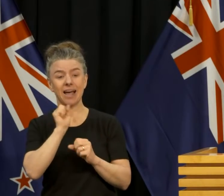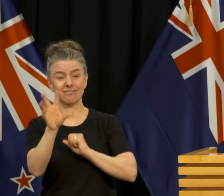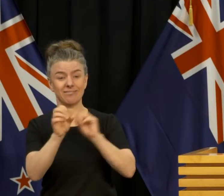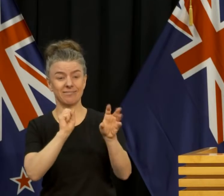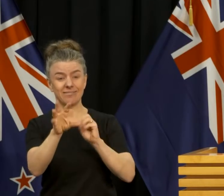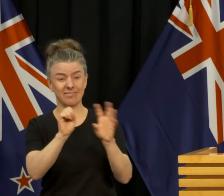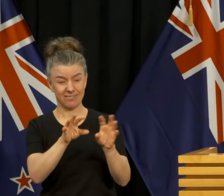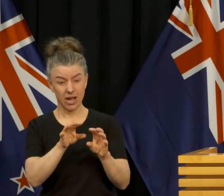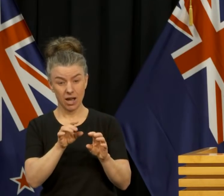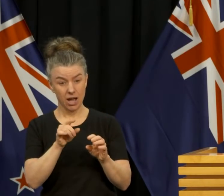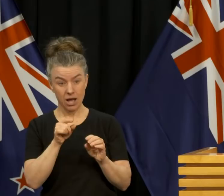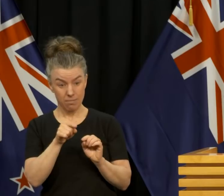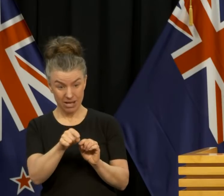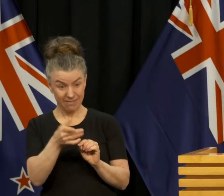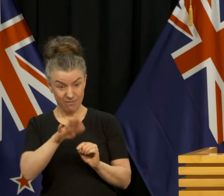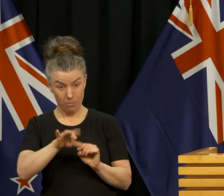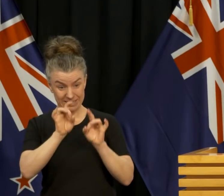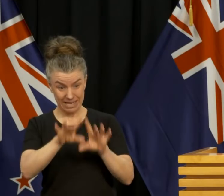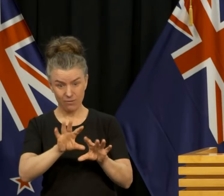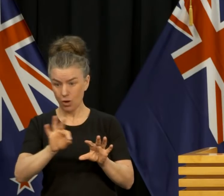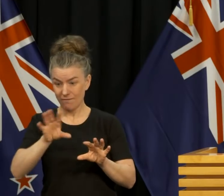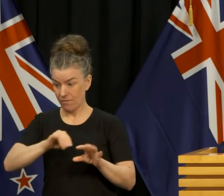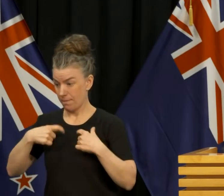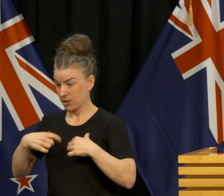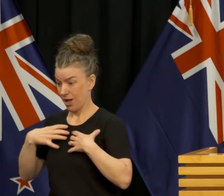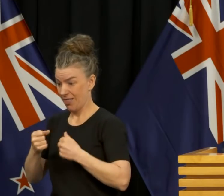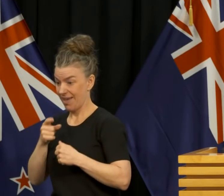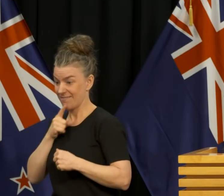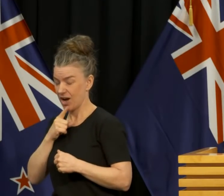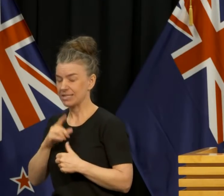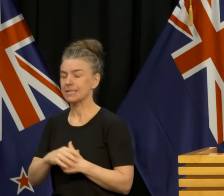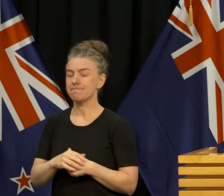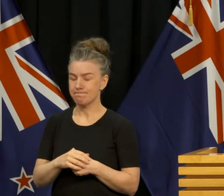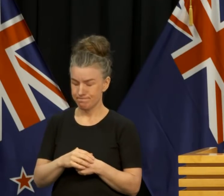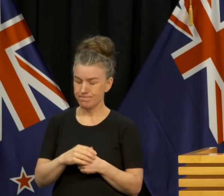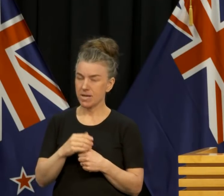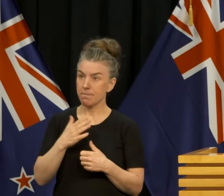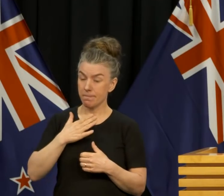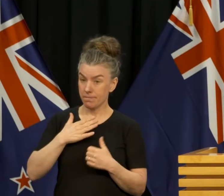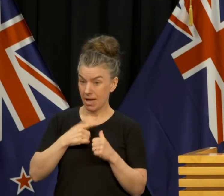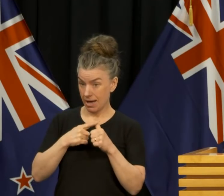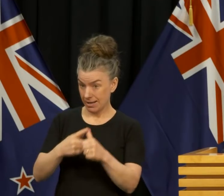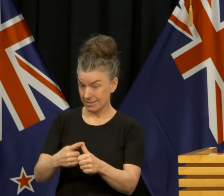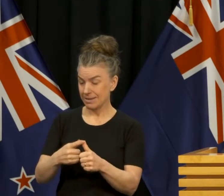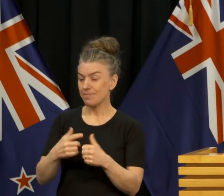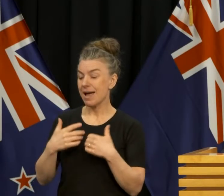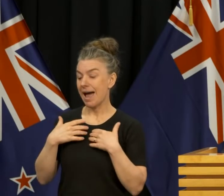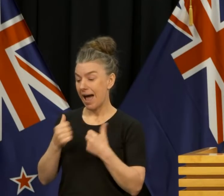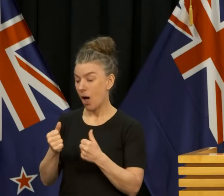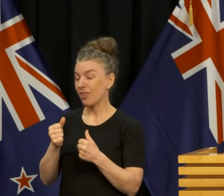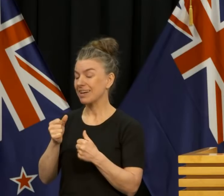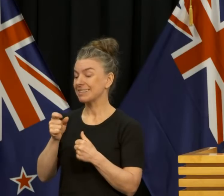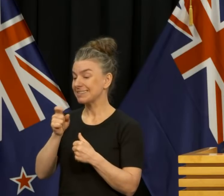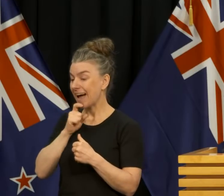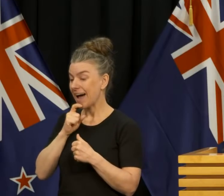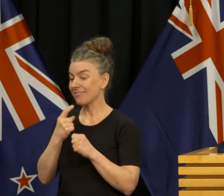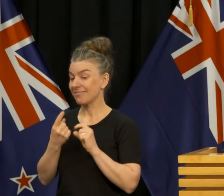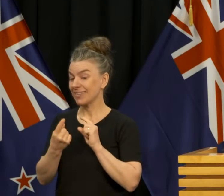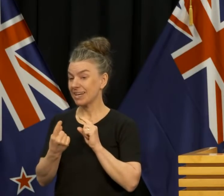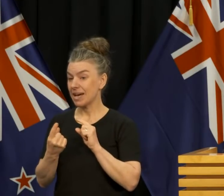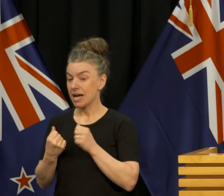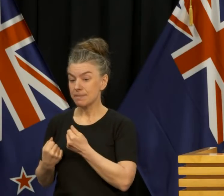staff. Yeah, look, my understanding is that the health communication with Countdown was certainly too late in the piece. Does